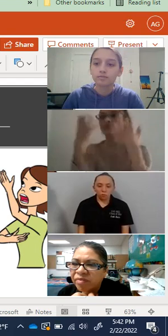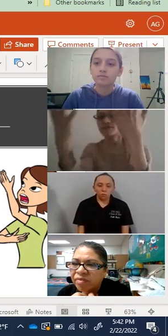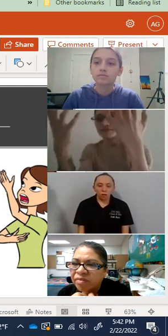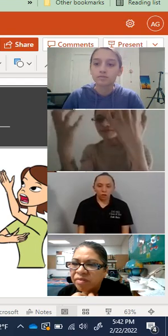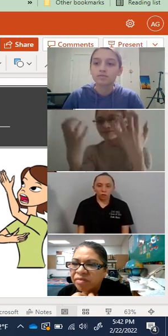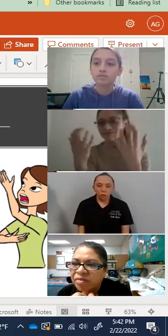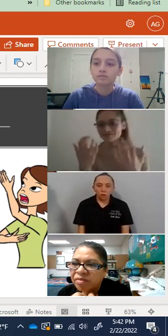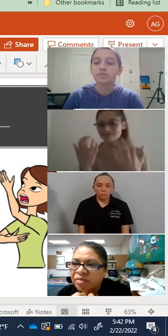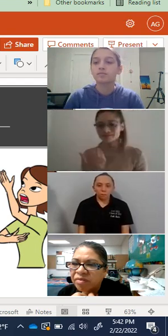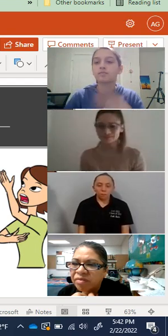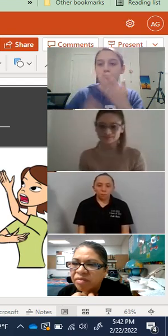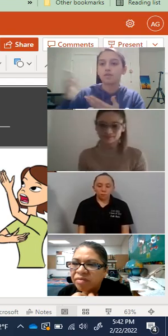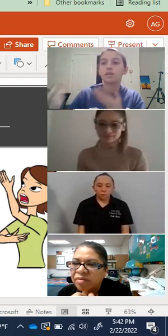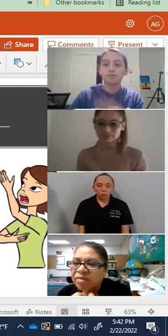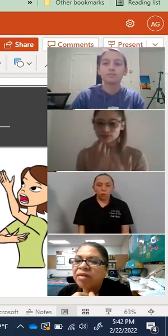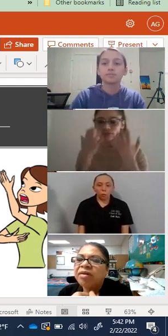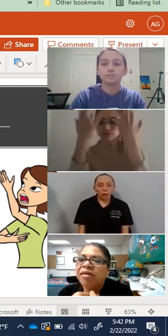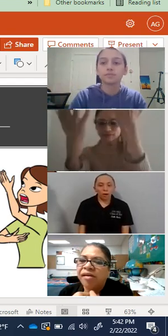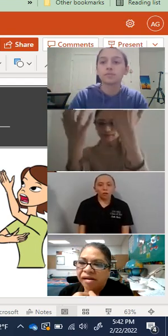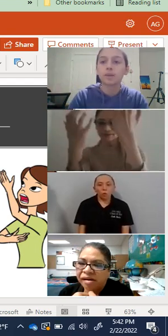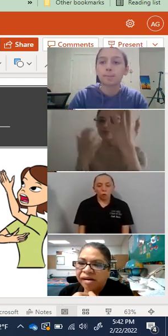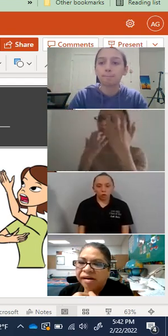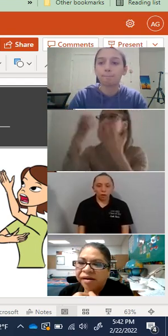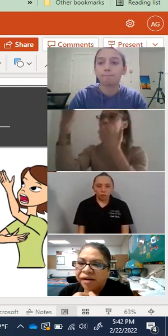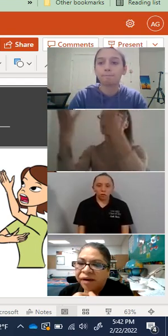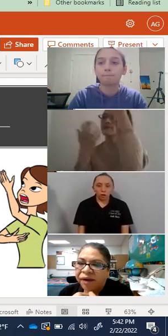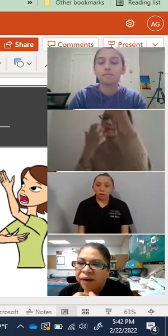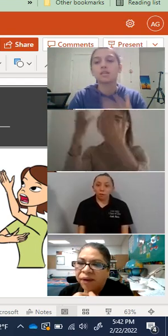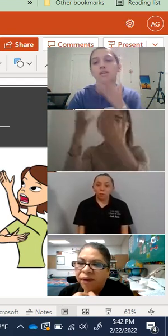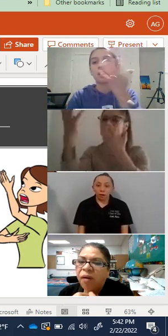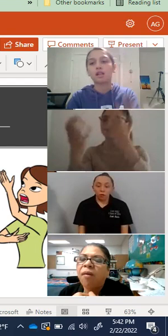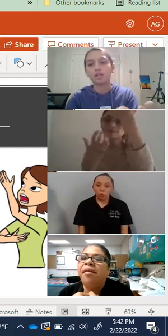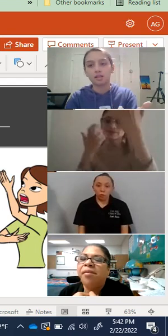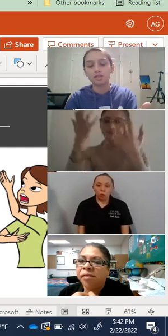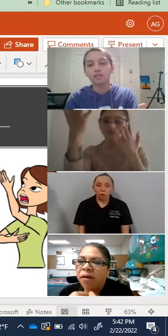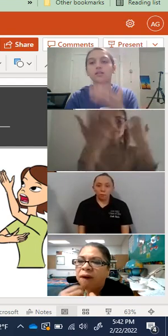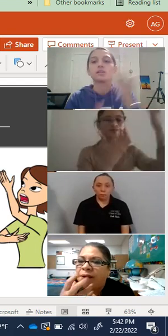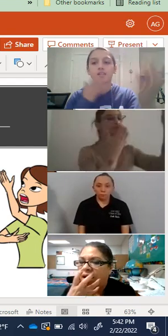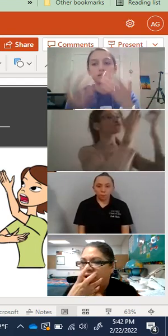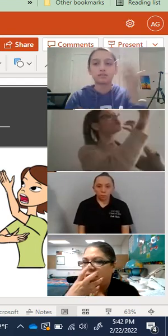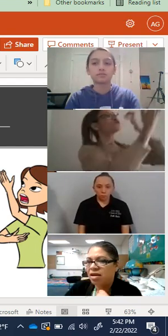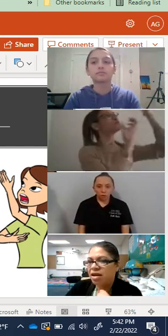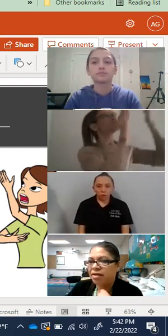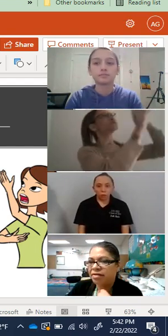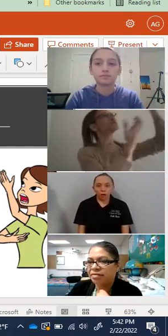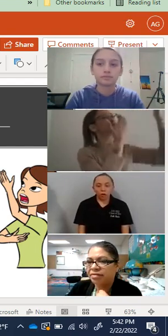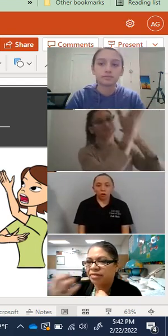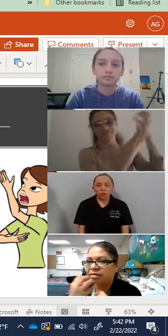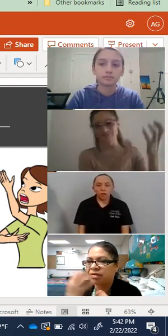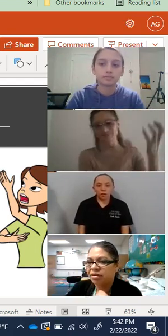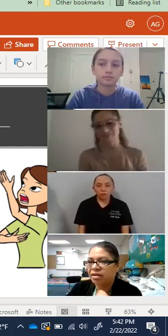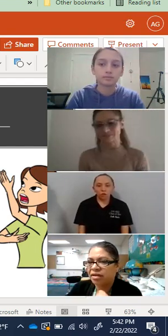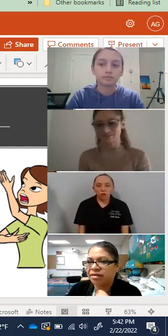motion continues. You can do it with one hand or two hands at the same time too. So they